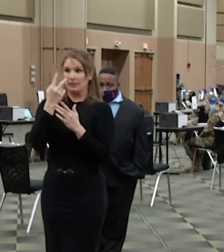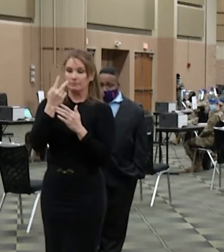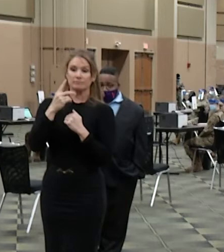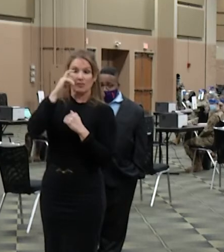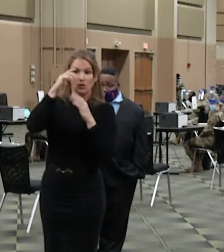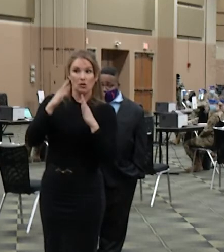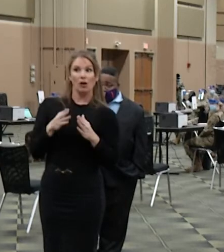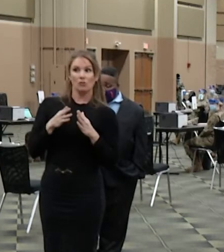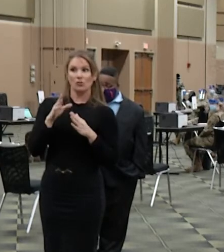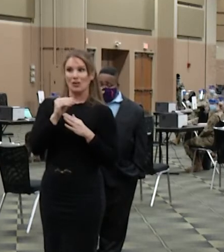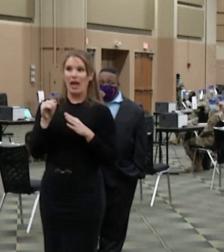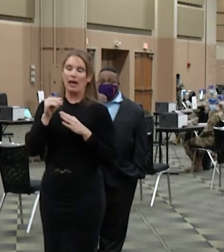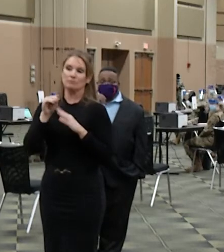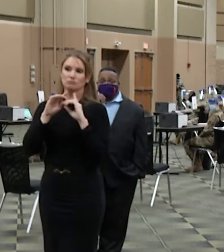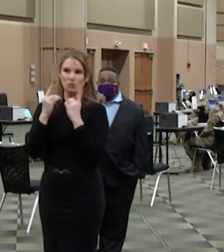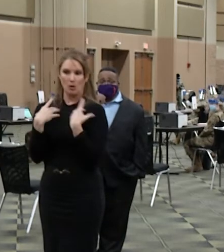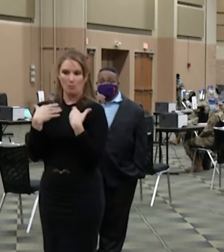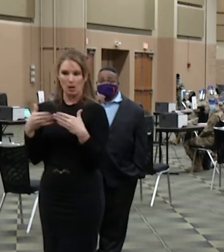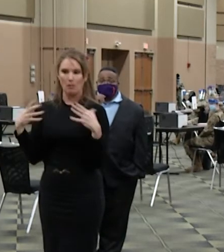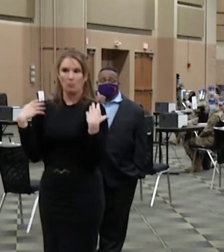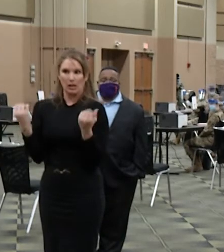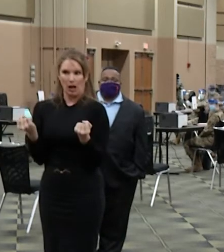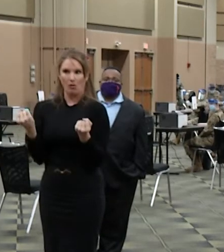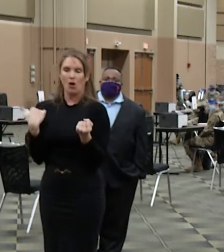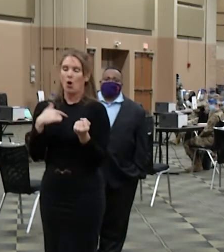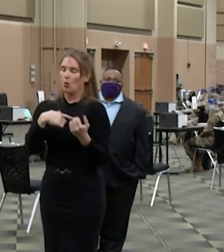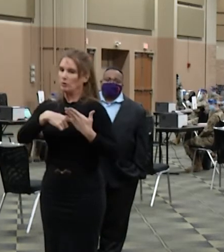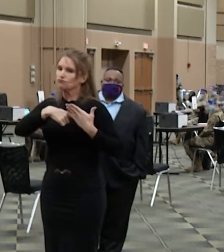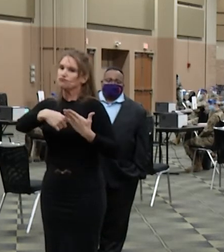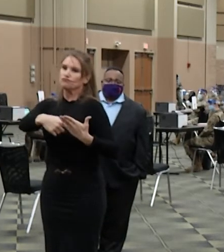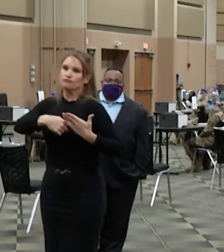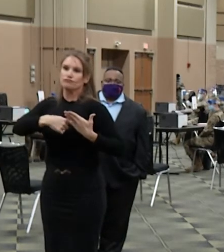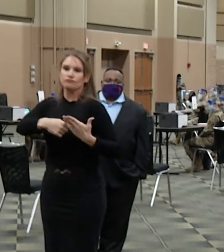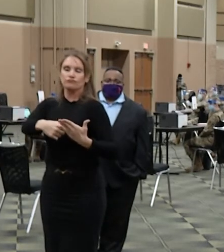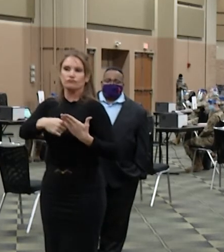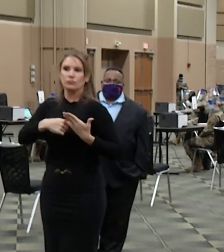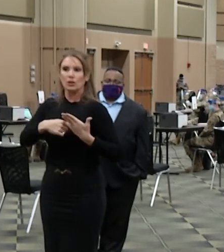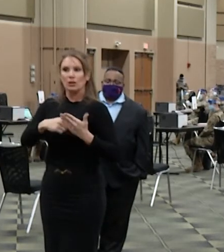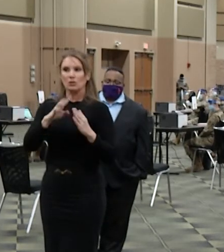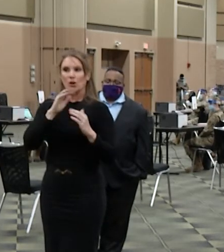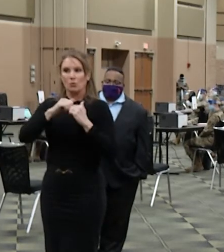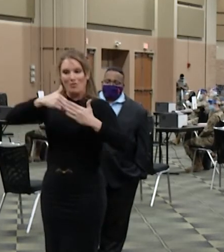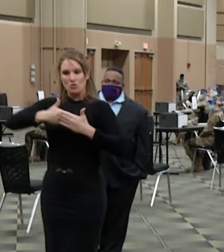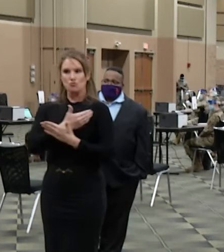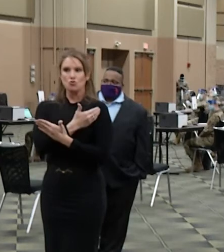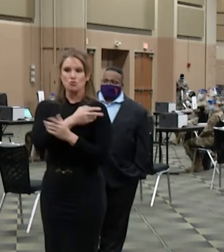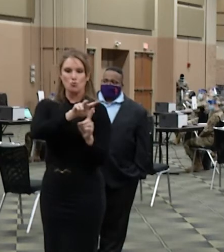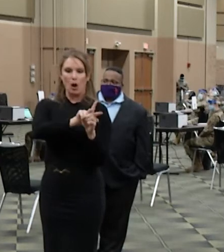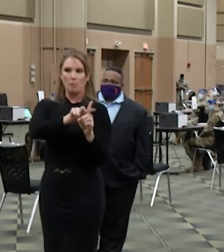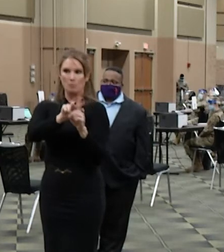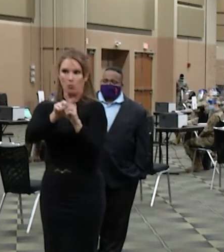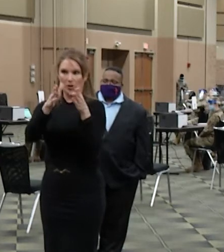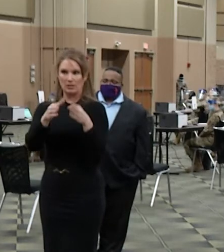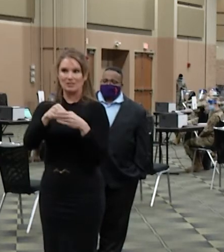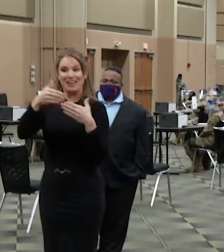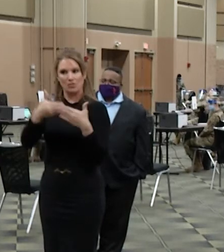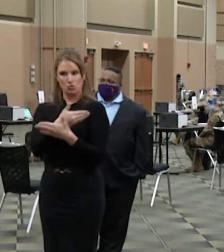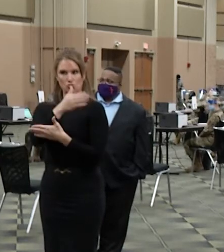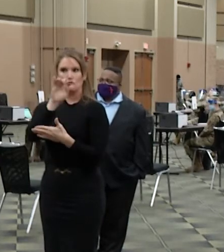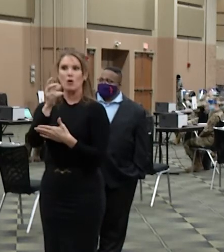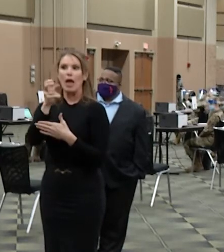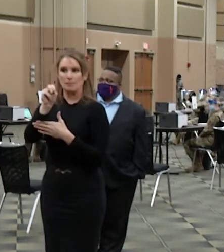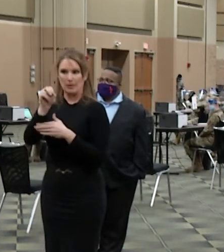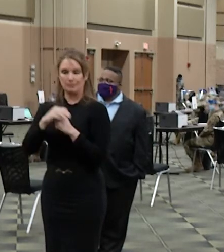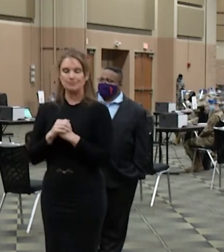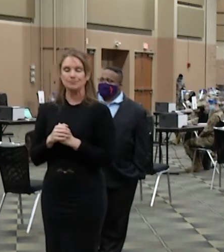office and the Department of Public Health, is regularly talking to the new appointees in the new